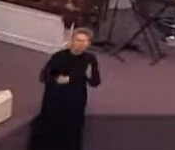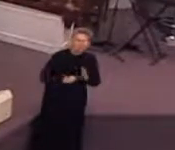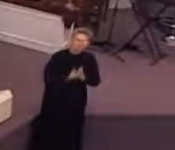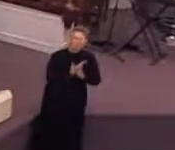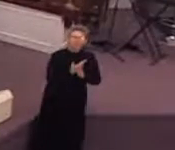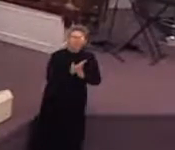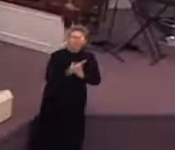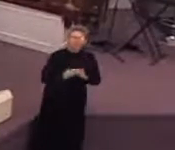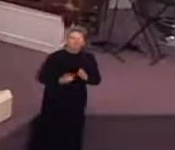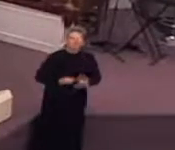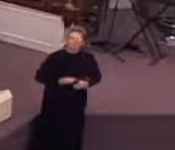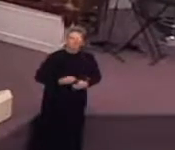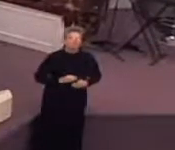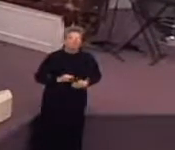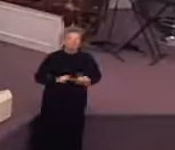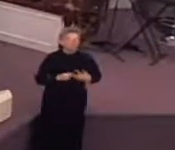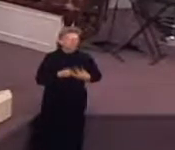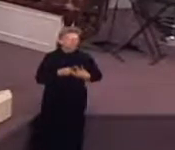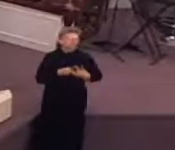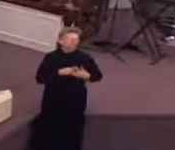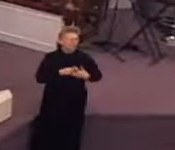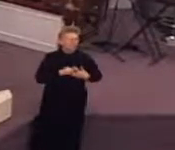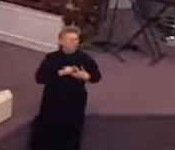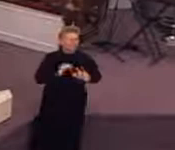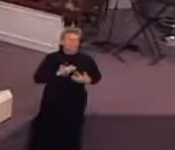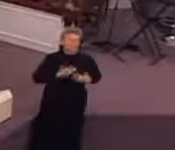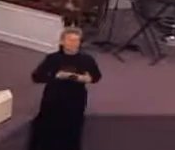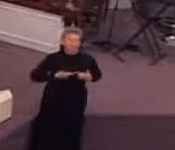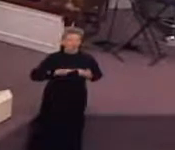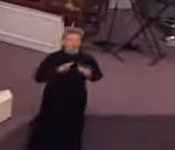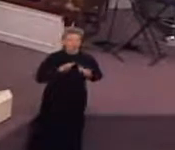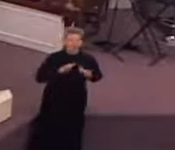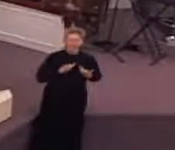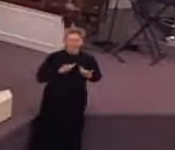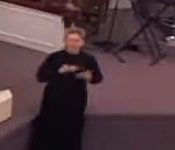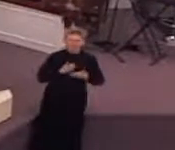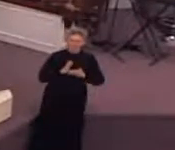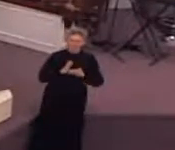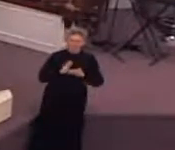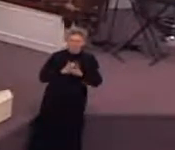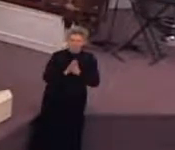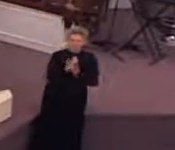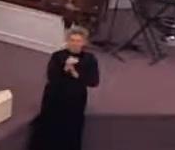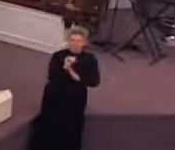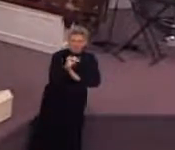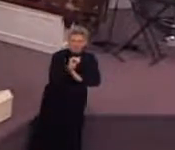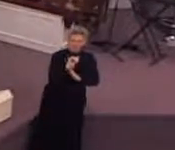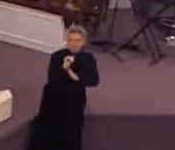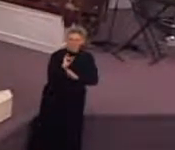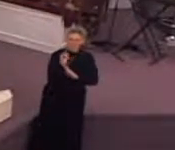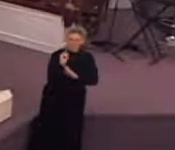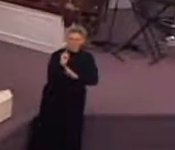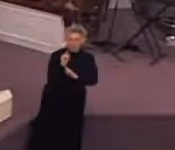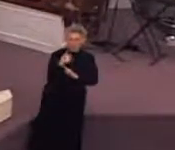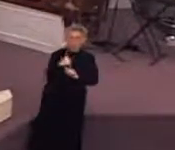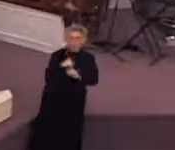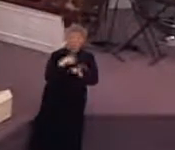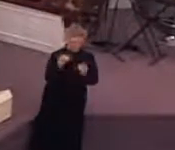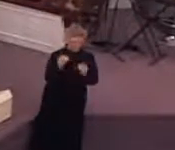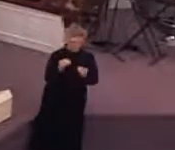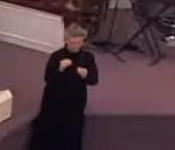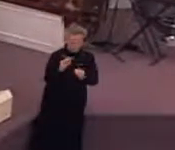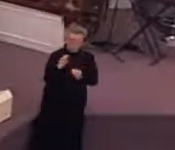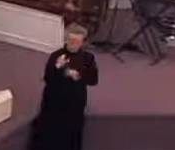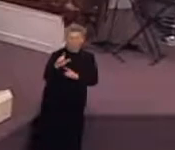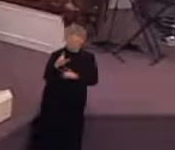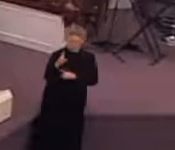fresh convictions in our life, Lord, that allow us to become more like you, that we can do the will